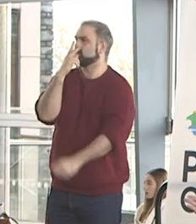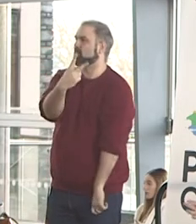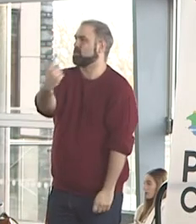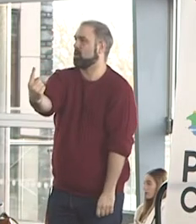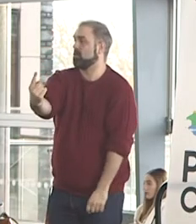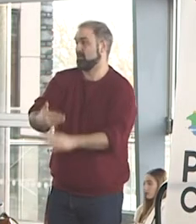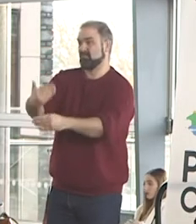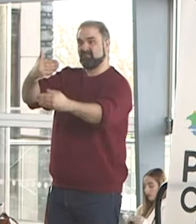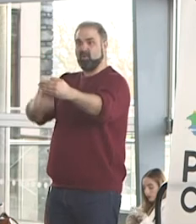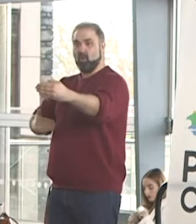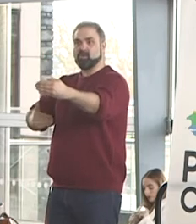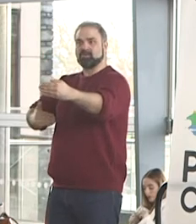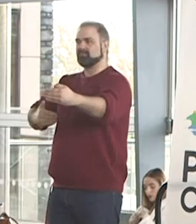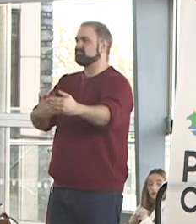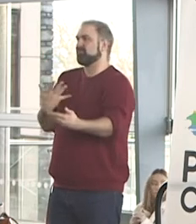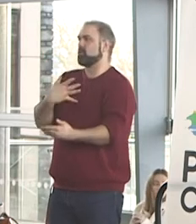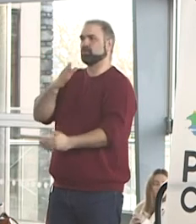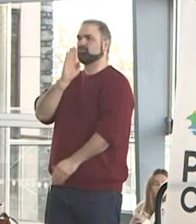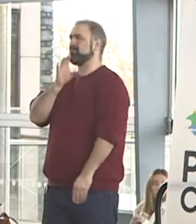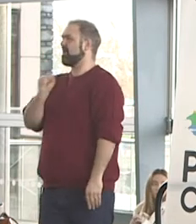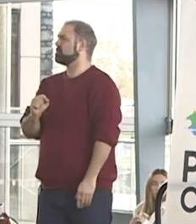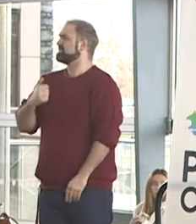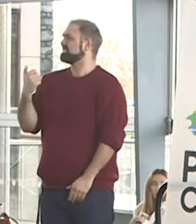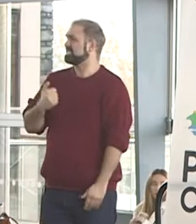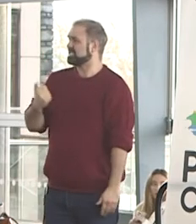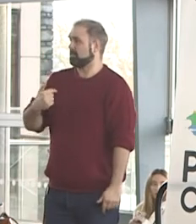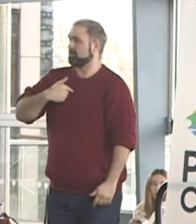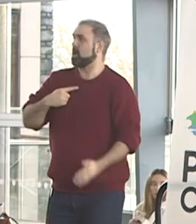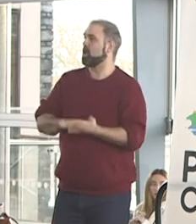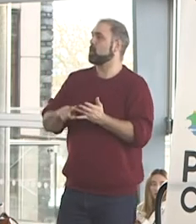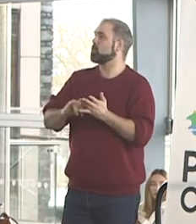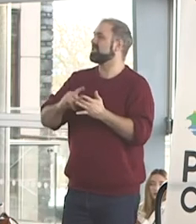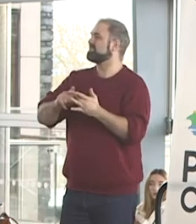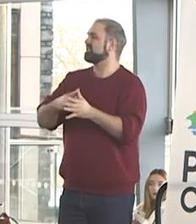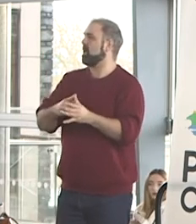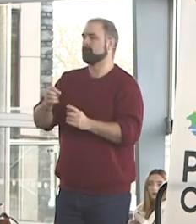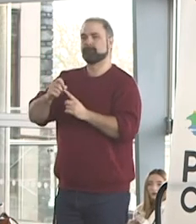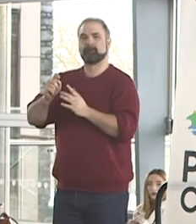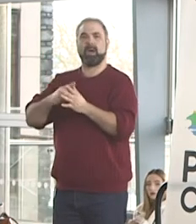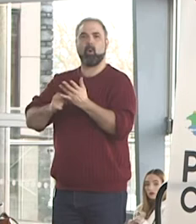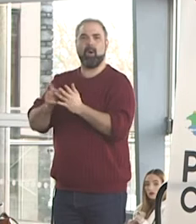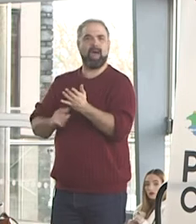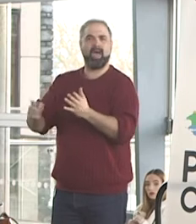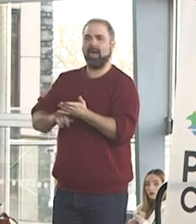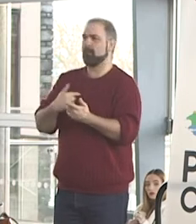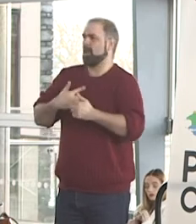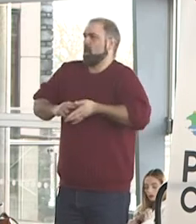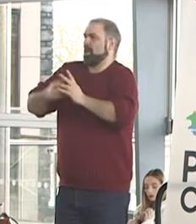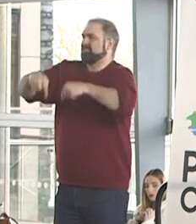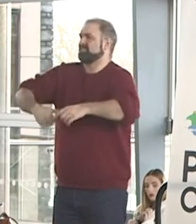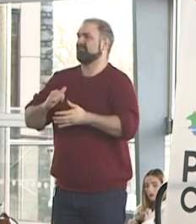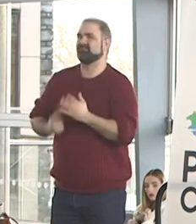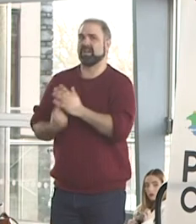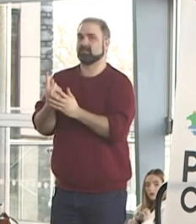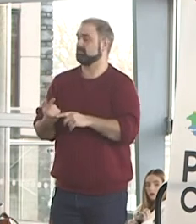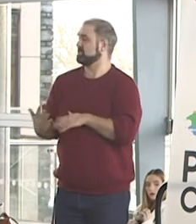the heterosexual age was 16. And I'm Lisa Power, I'm one of the organisers of this event, and I'd like to introduce to